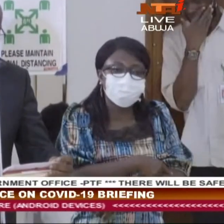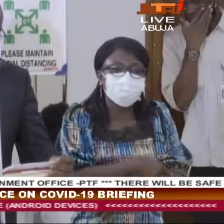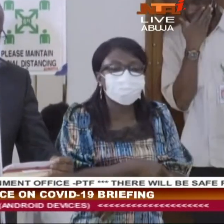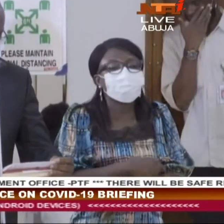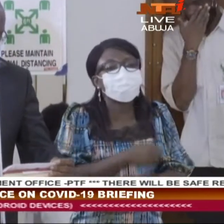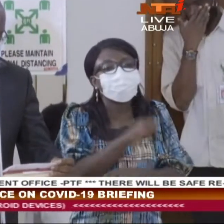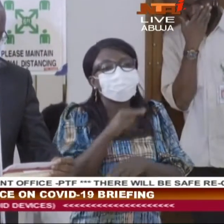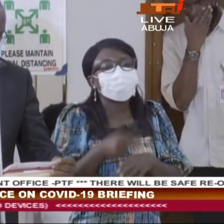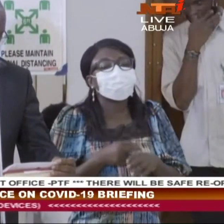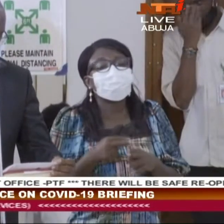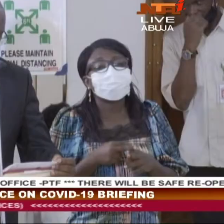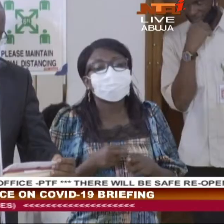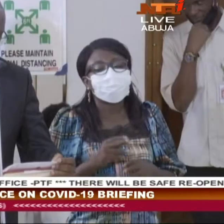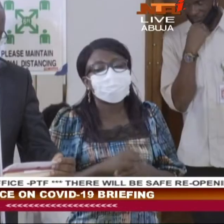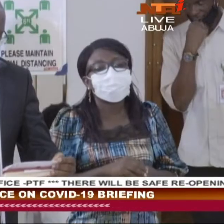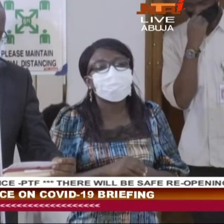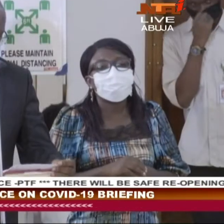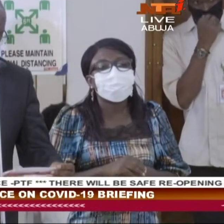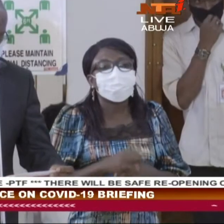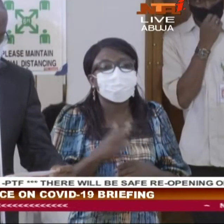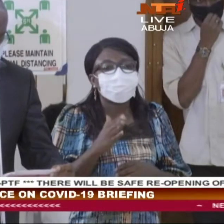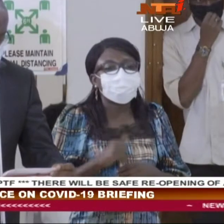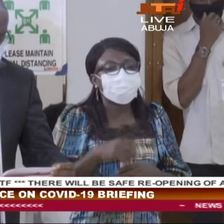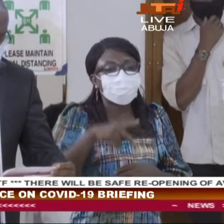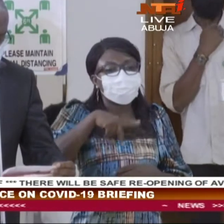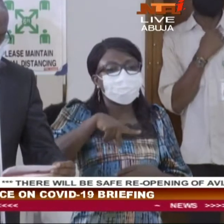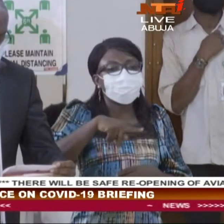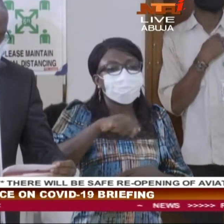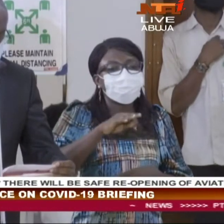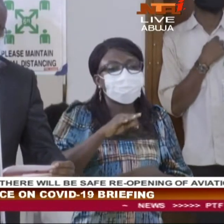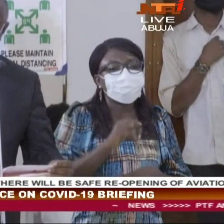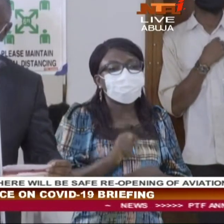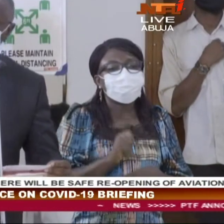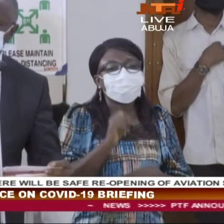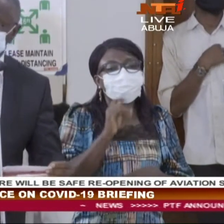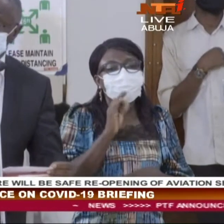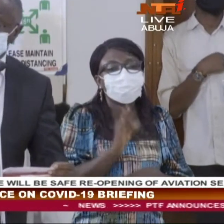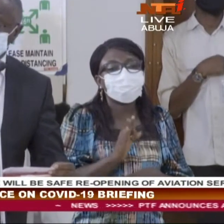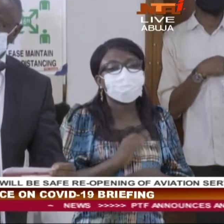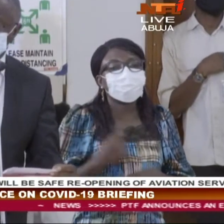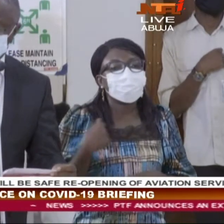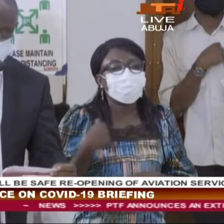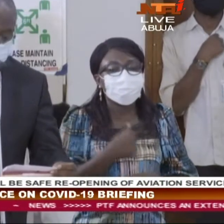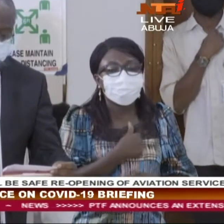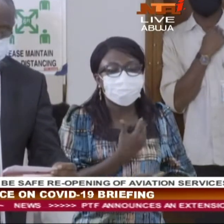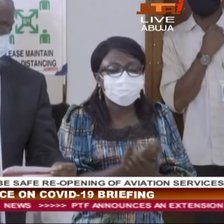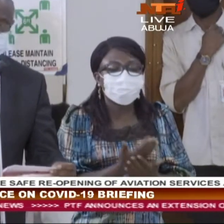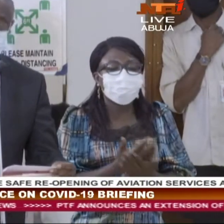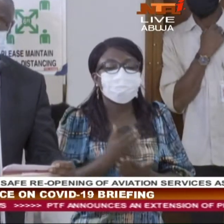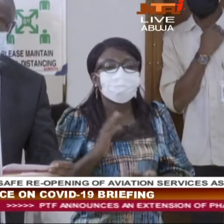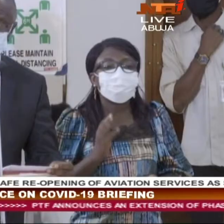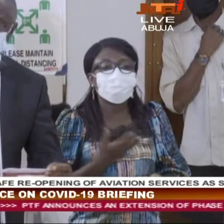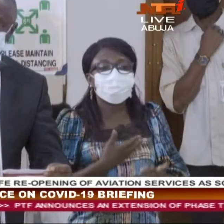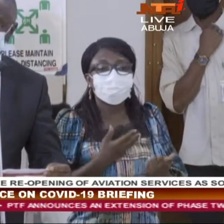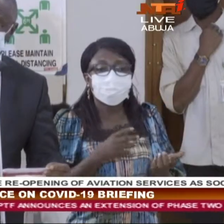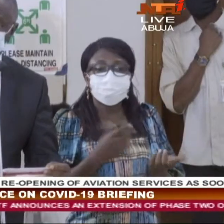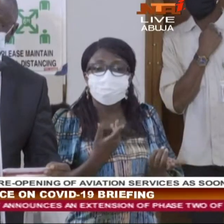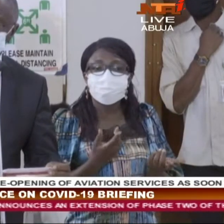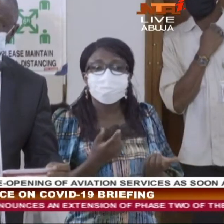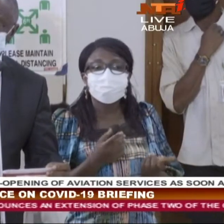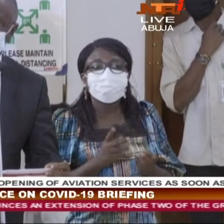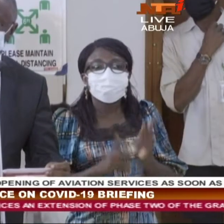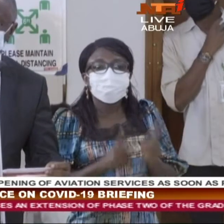today's national briefing by the task force. I urge our colleagues to continue to digest